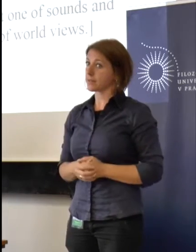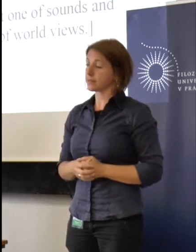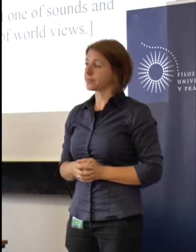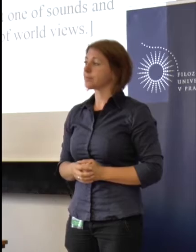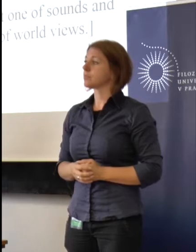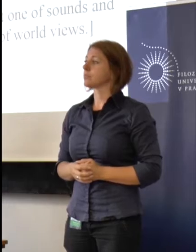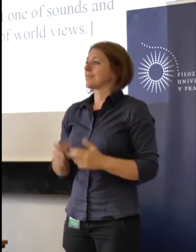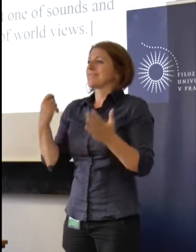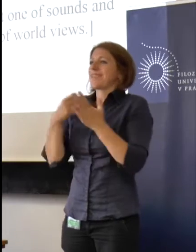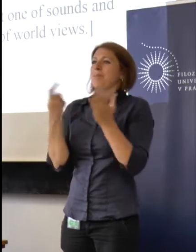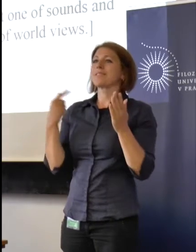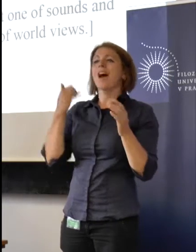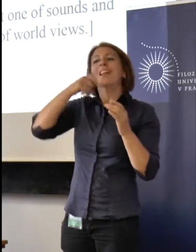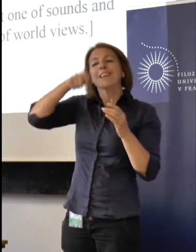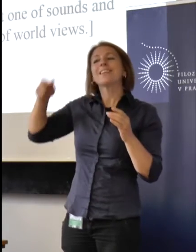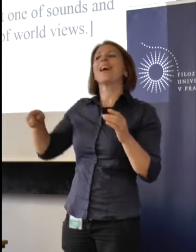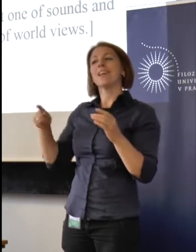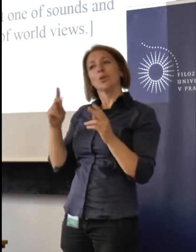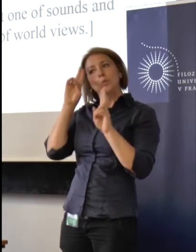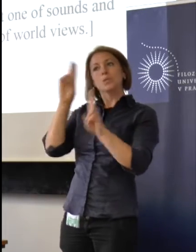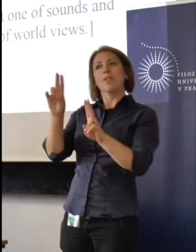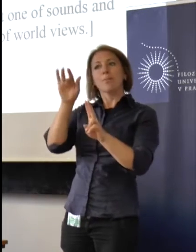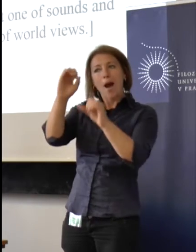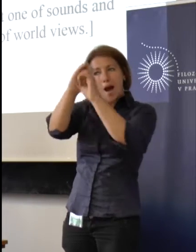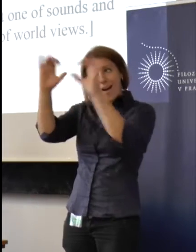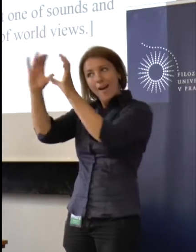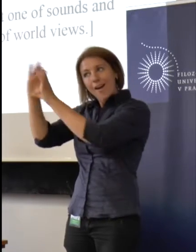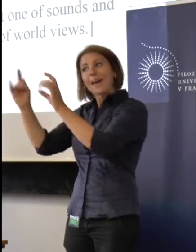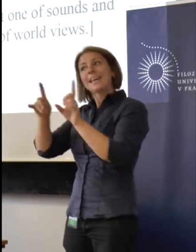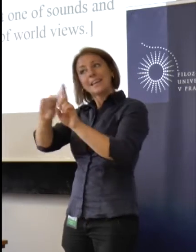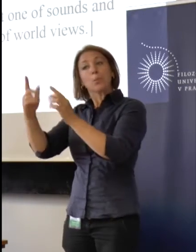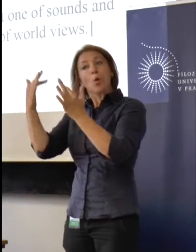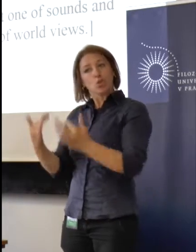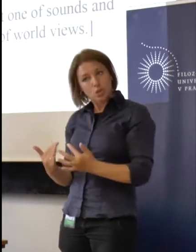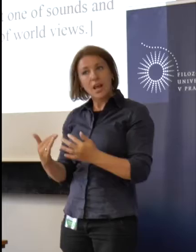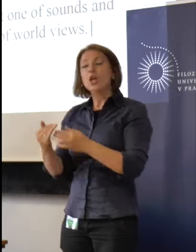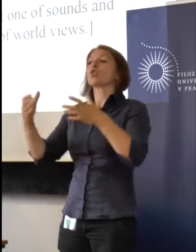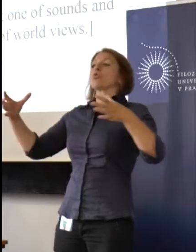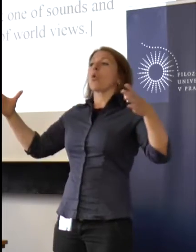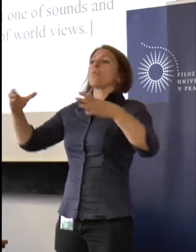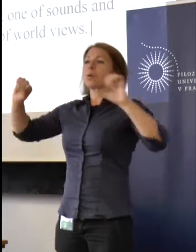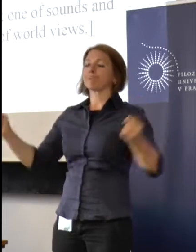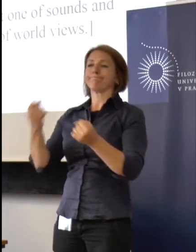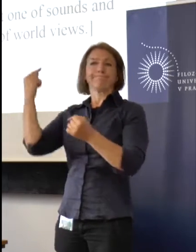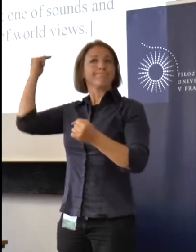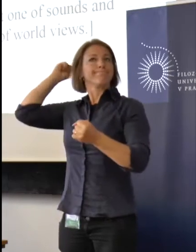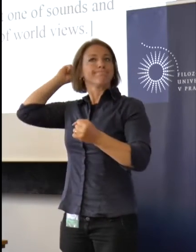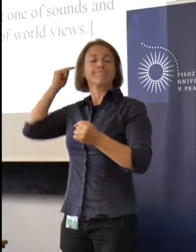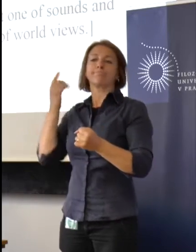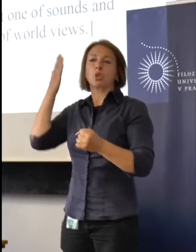moment of the Humboldtian thought. The diversity of language is not one of sounds and signs. This would